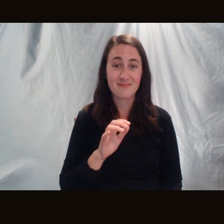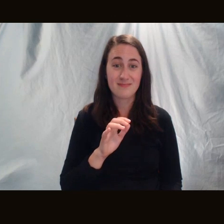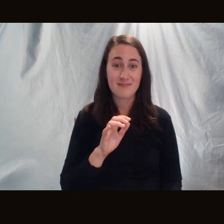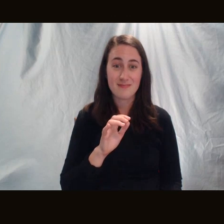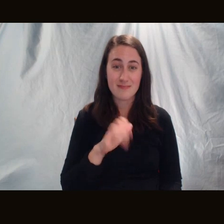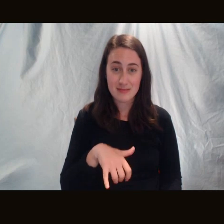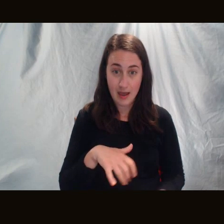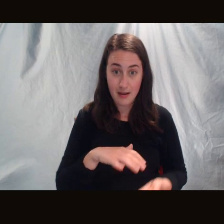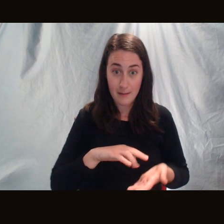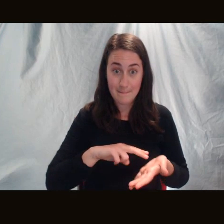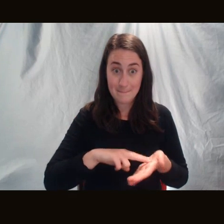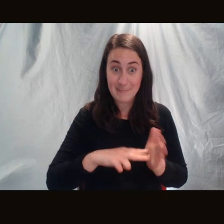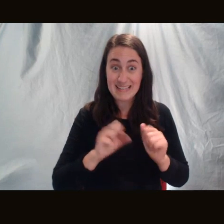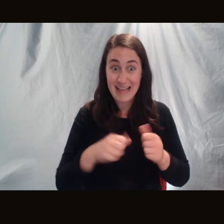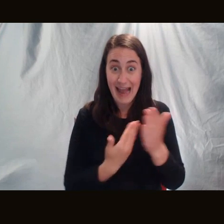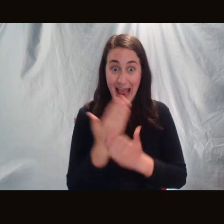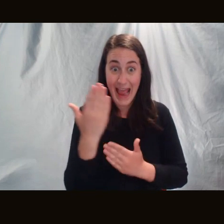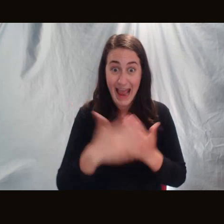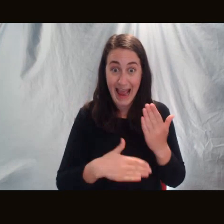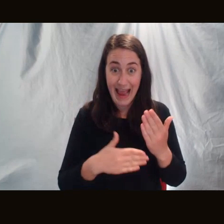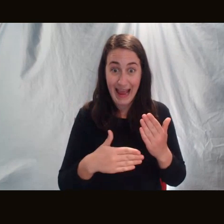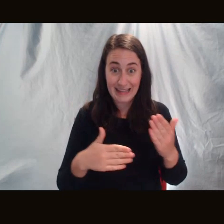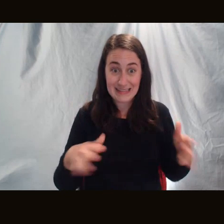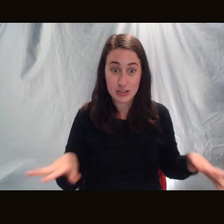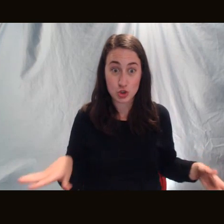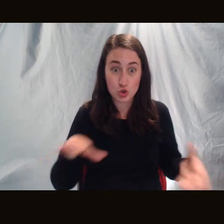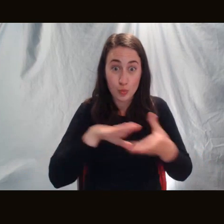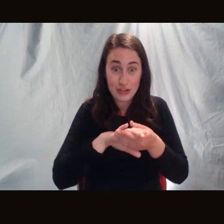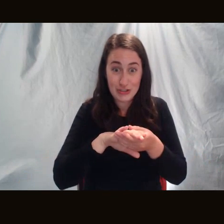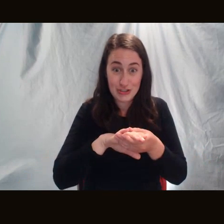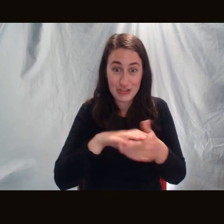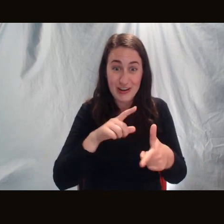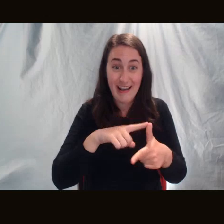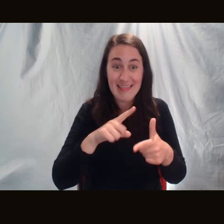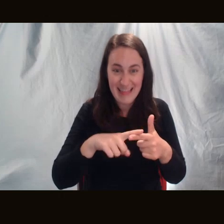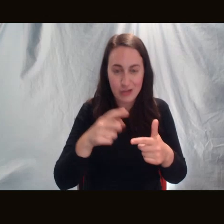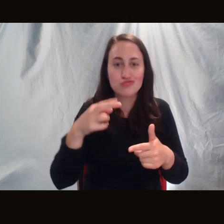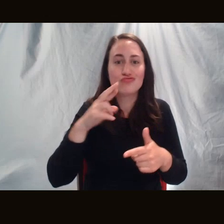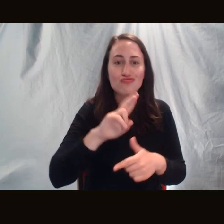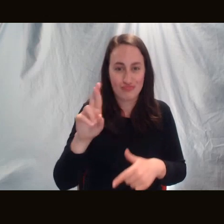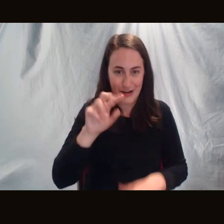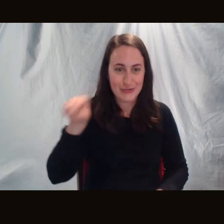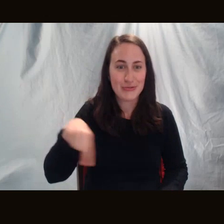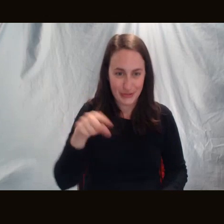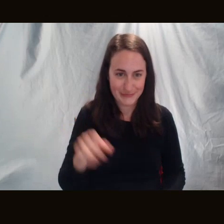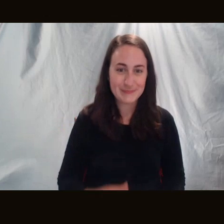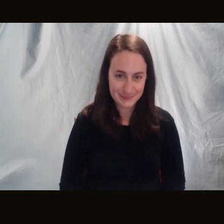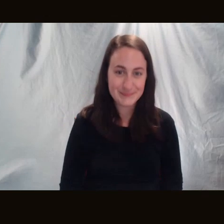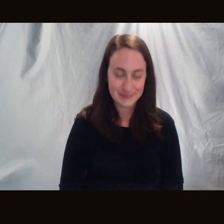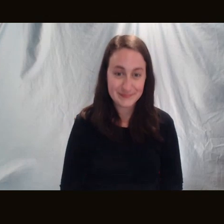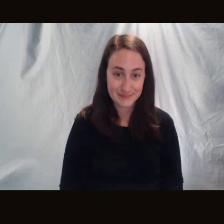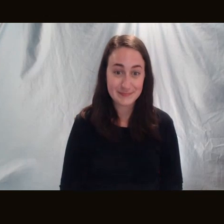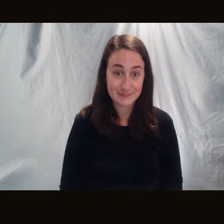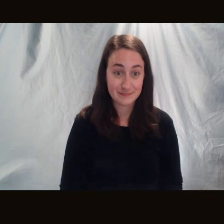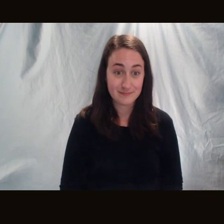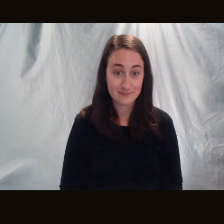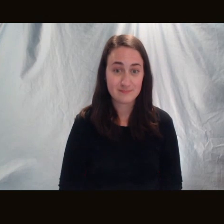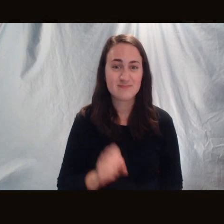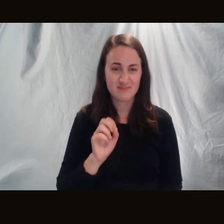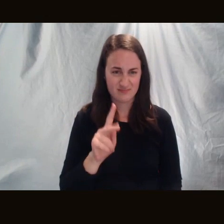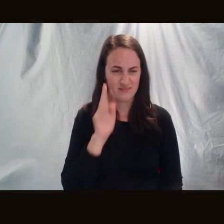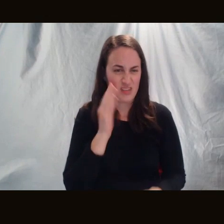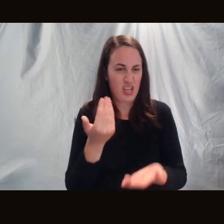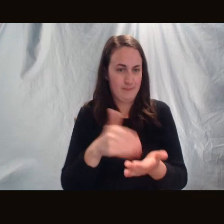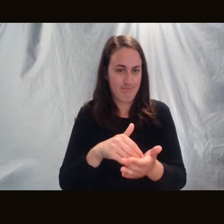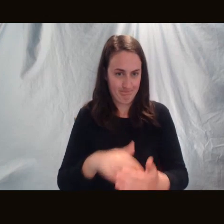connection of a hand switch, which then goes into a right turn for the followers. Okay? Let's do it up to